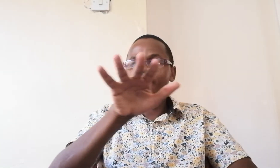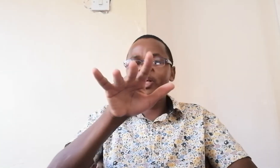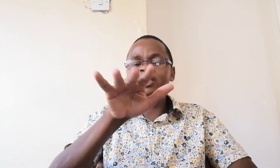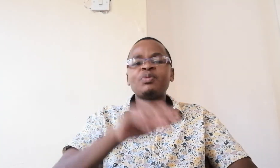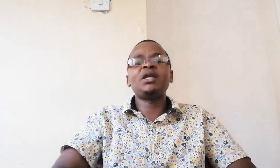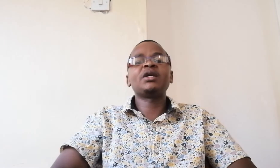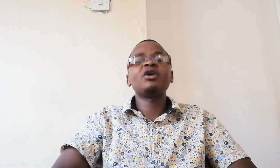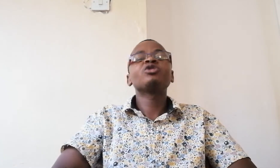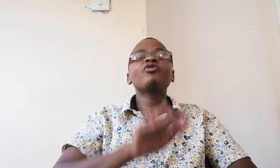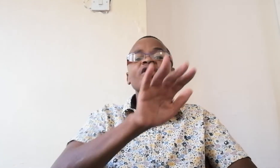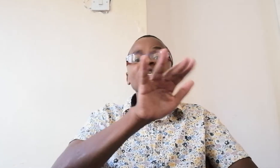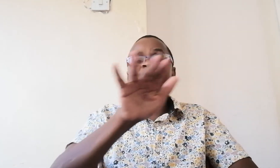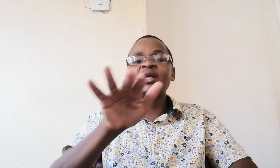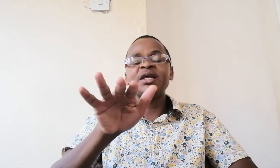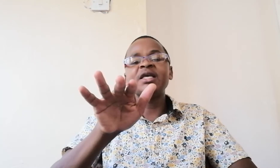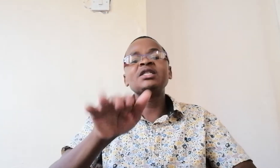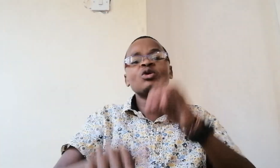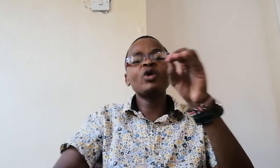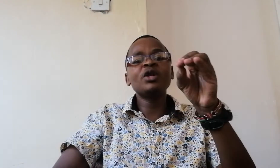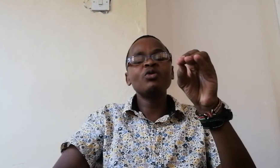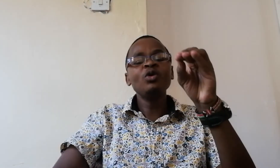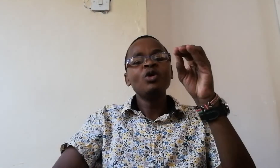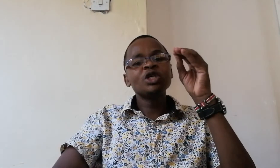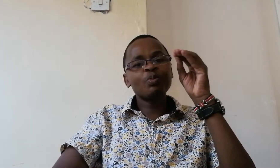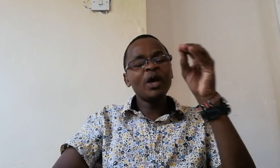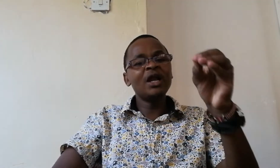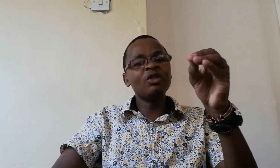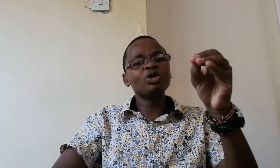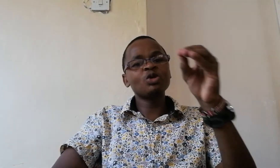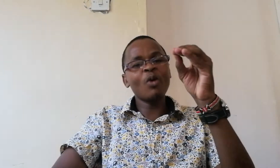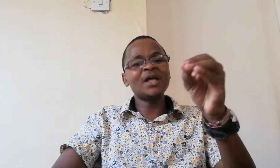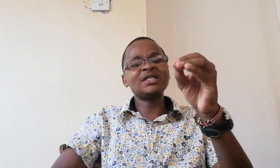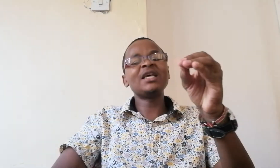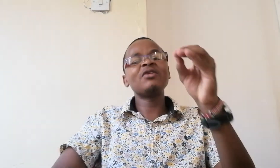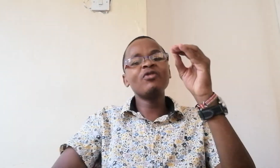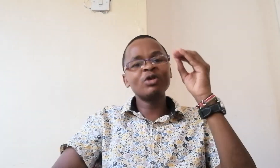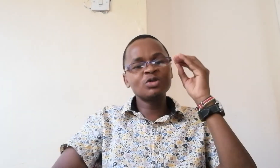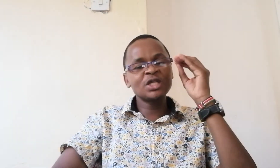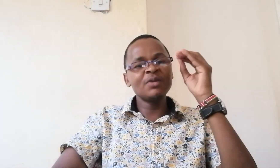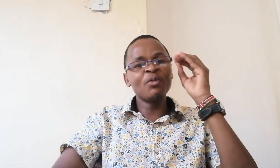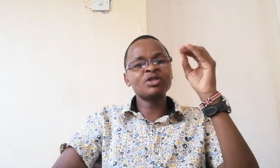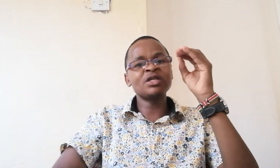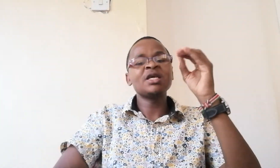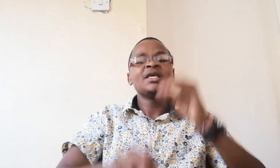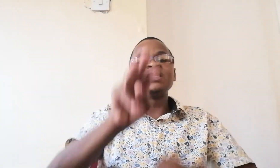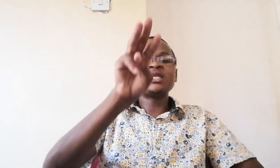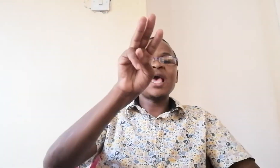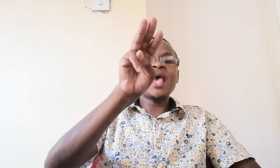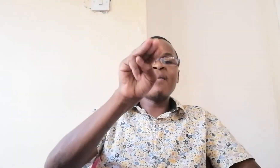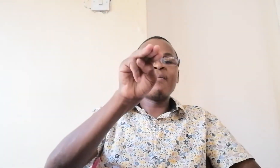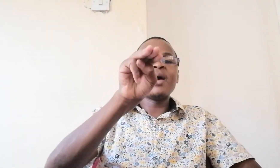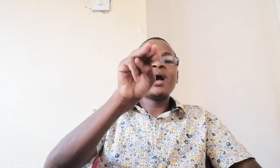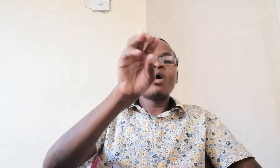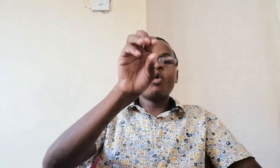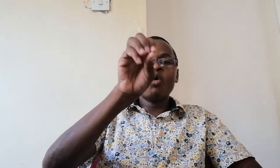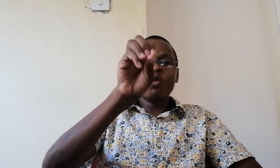figure spelling. So figure spelling, it's when you spell those words. Like if you want to say Moses, it's